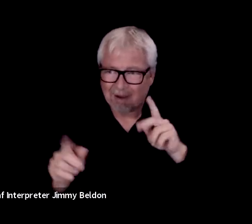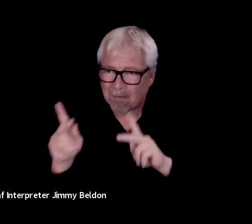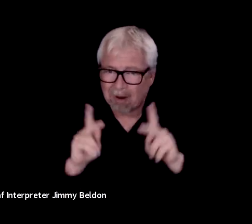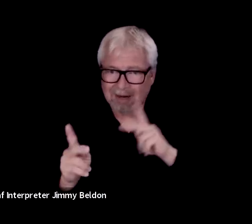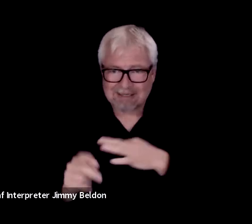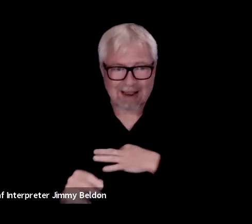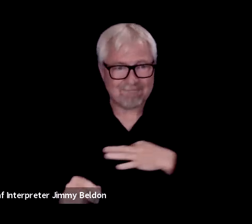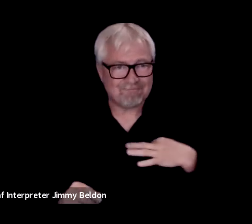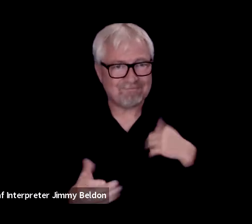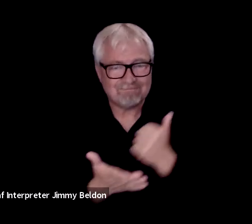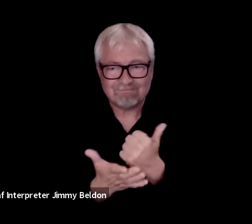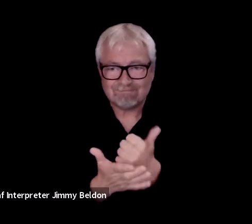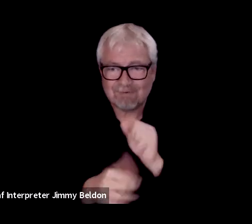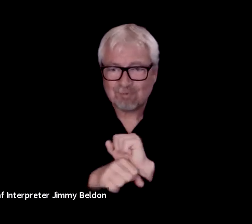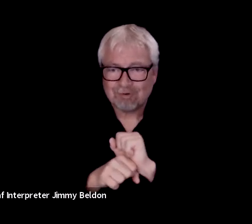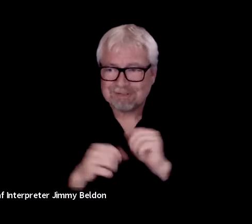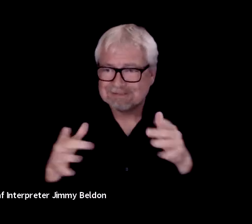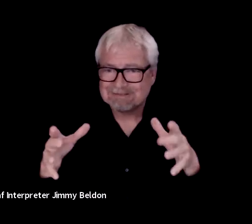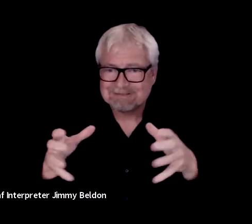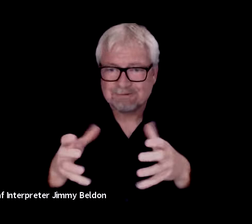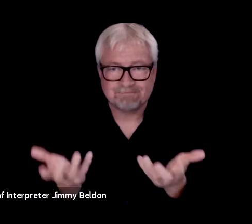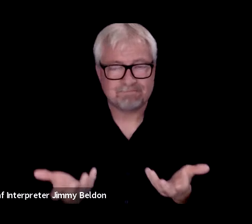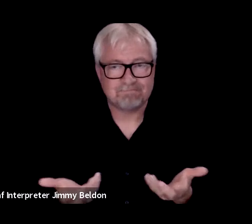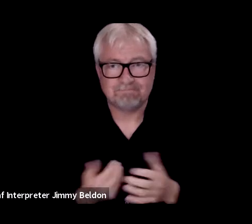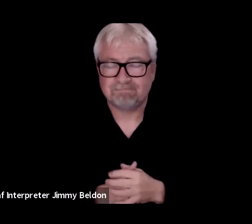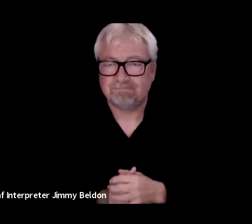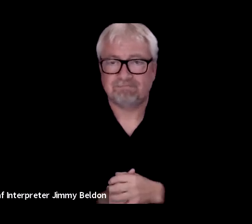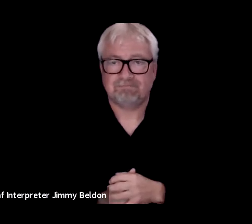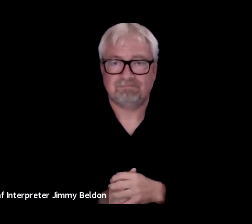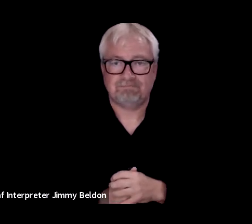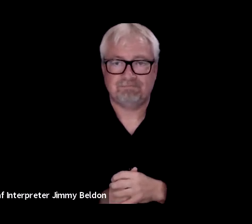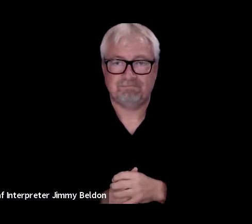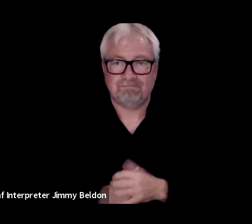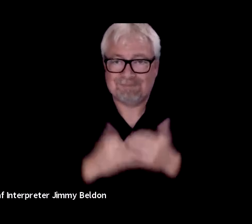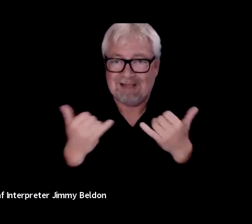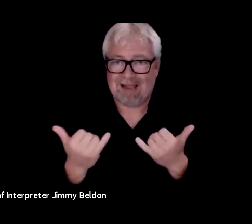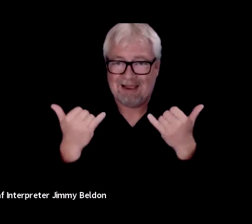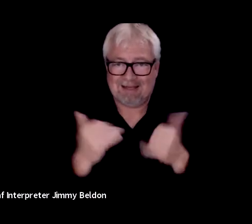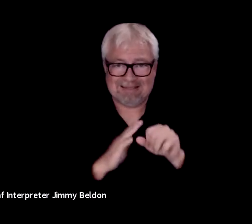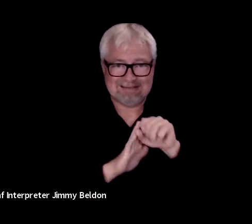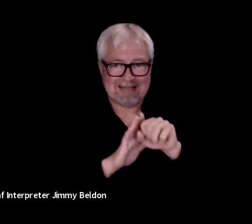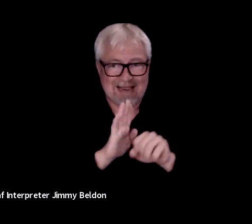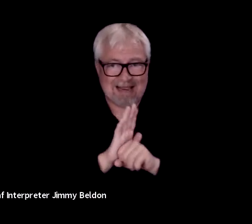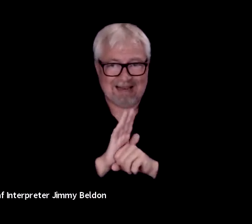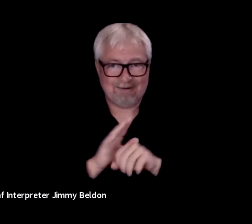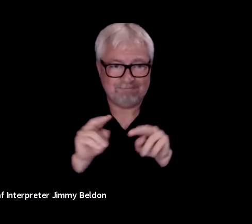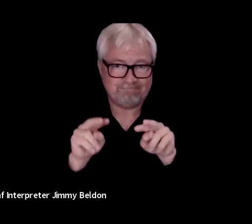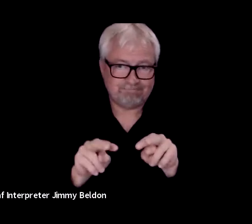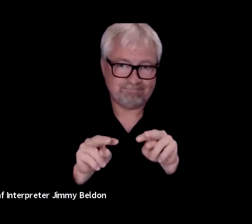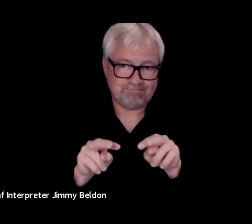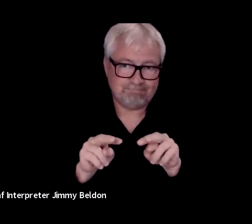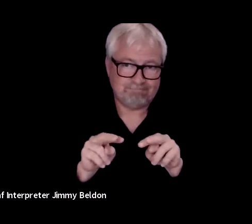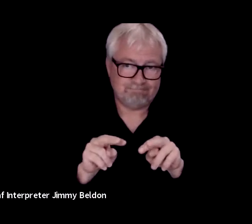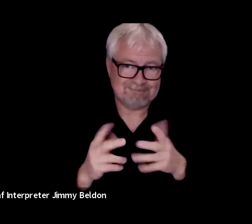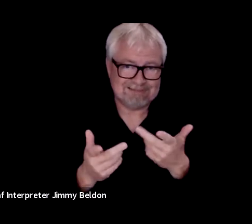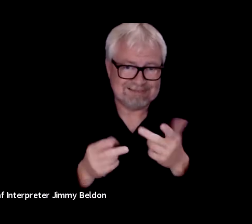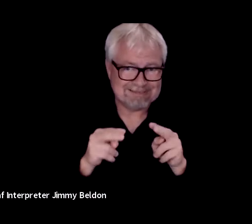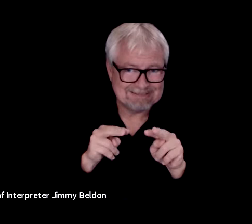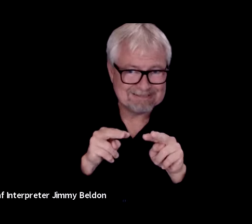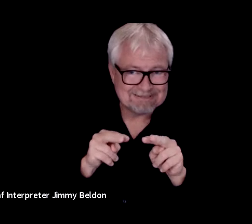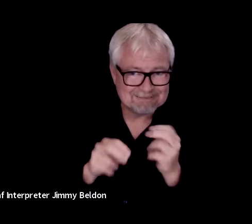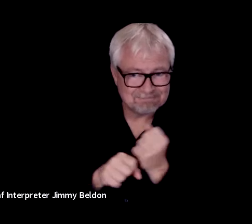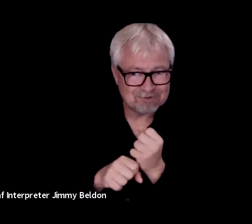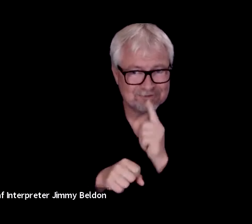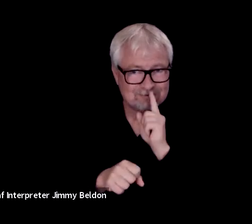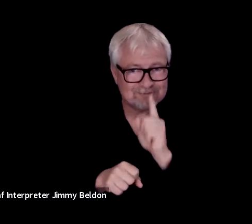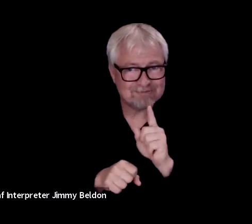MDH is closely monitoring the situation and is always in contact with our healthcare leaders about the steps they're taking to manage capacity, and they